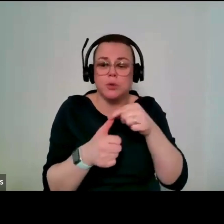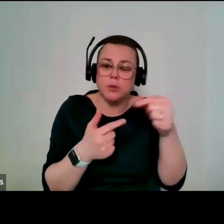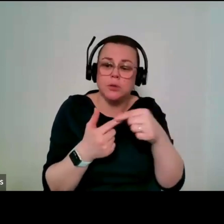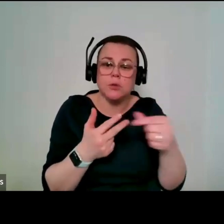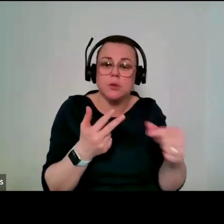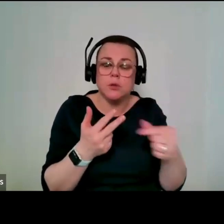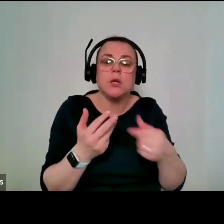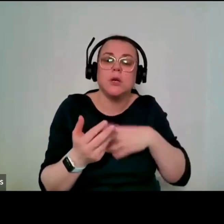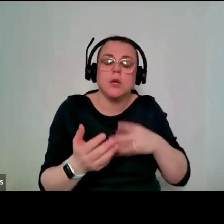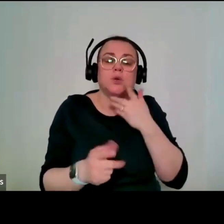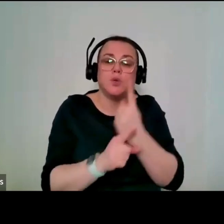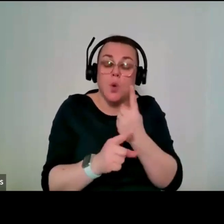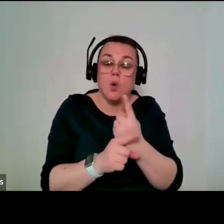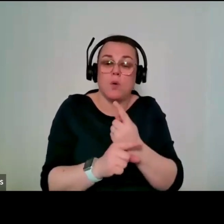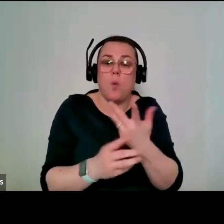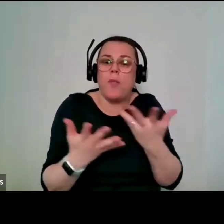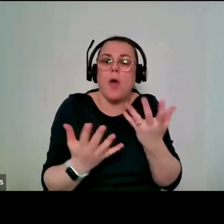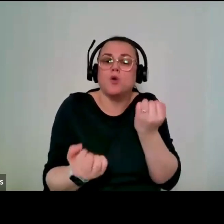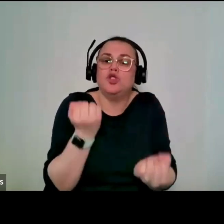or bias.